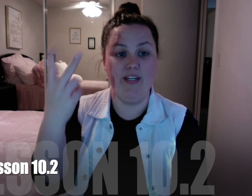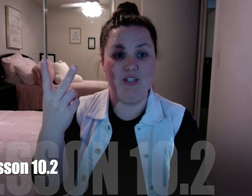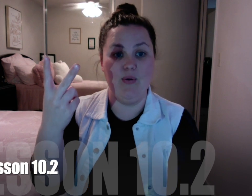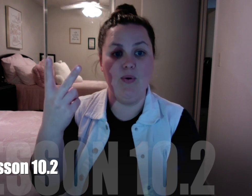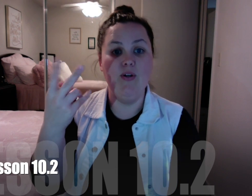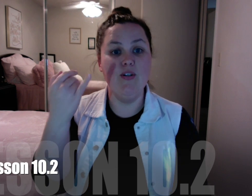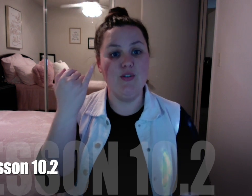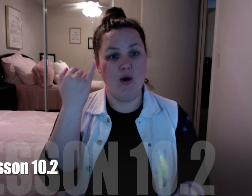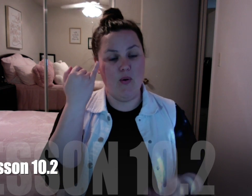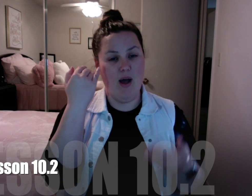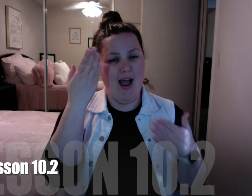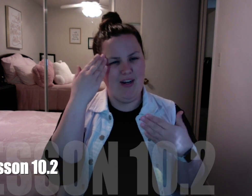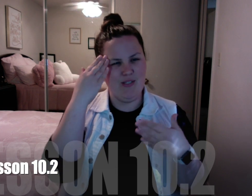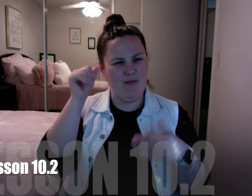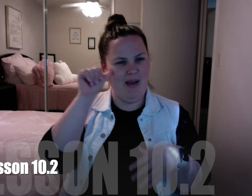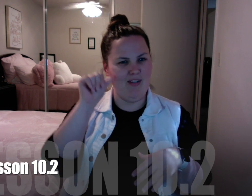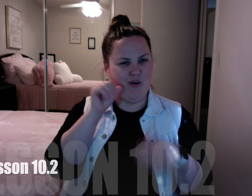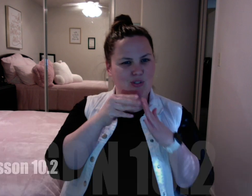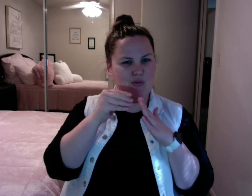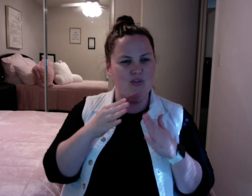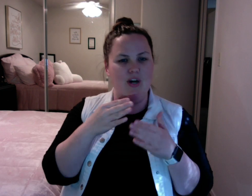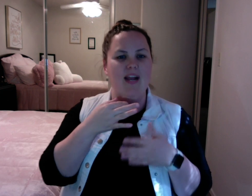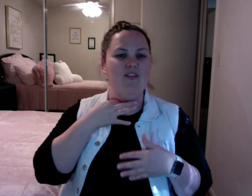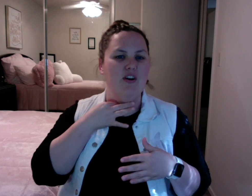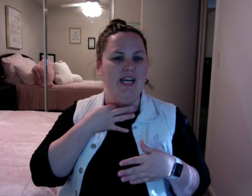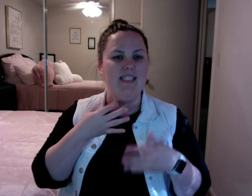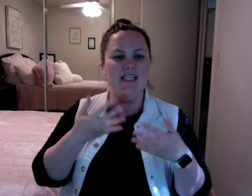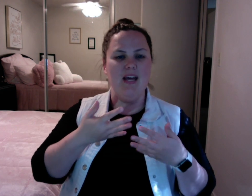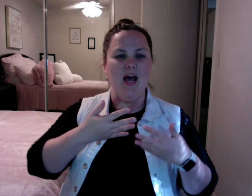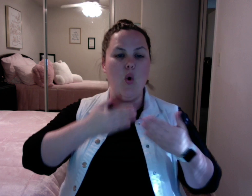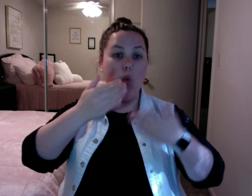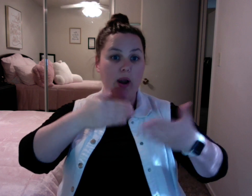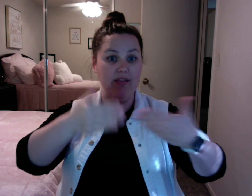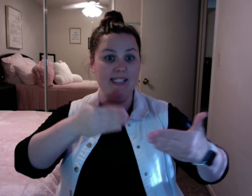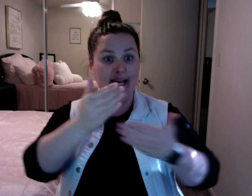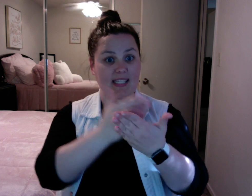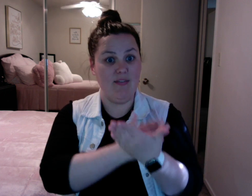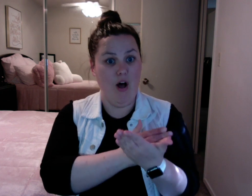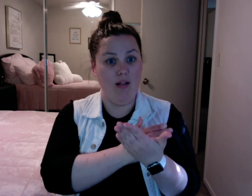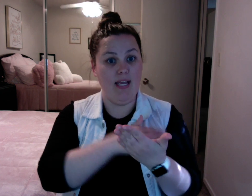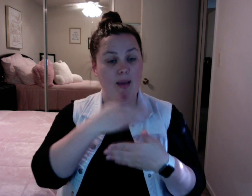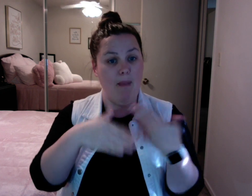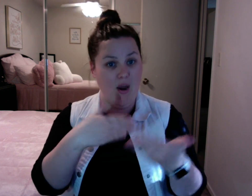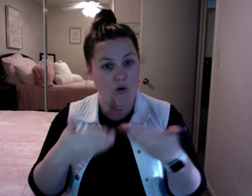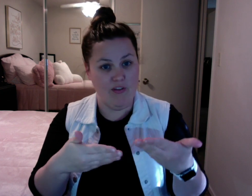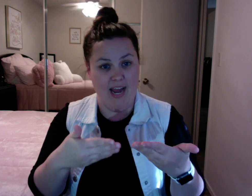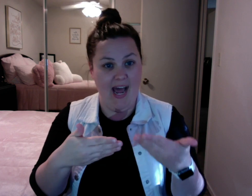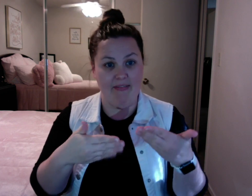10.2. So I know some of my adult students are kind of curious where these lessons fall in my order that I have them,